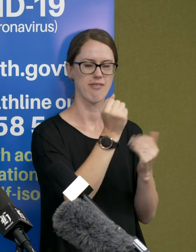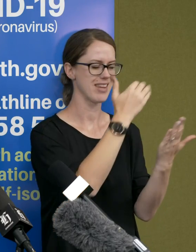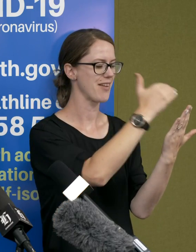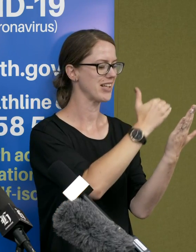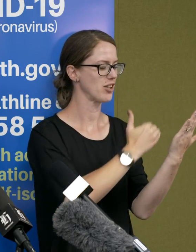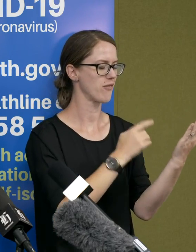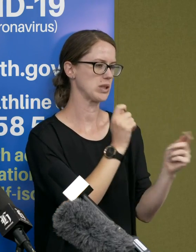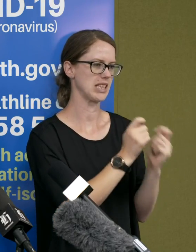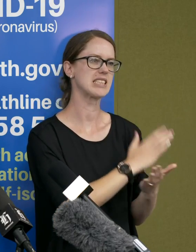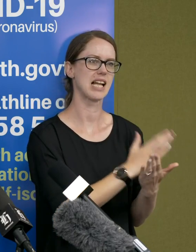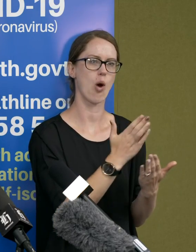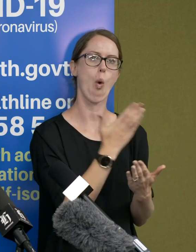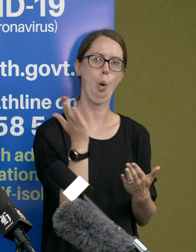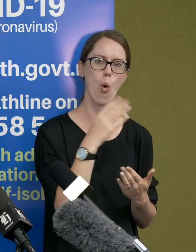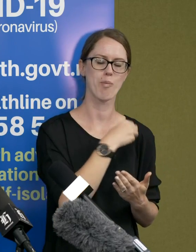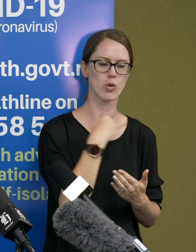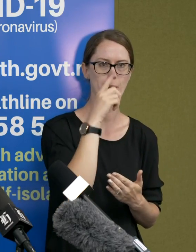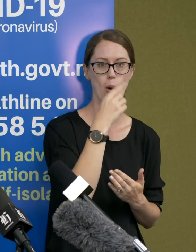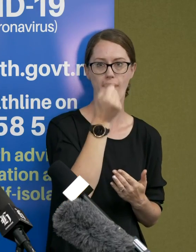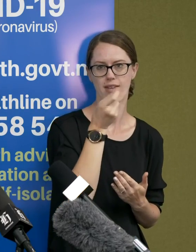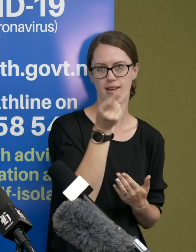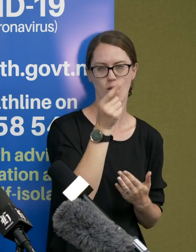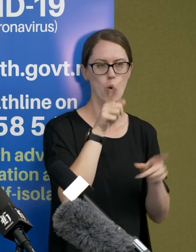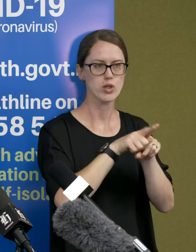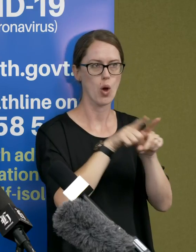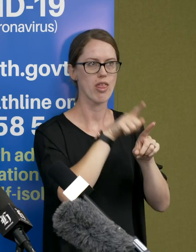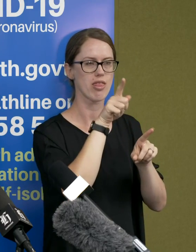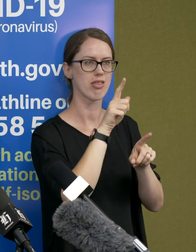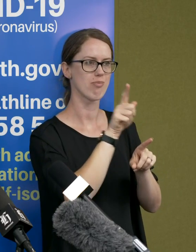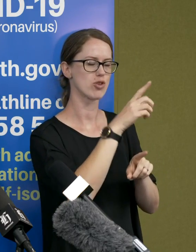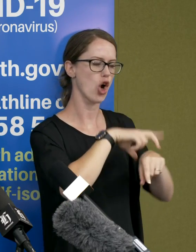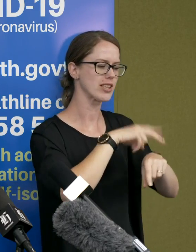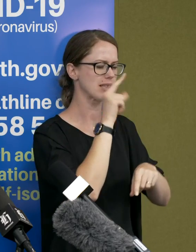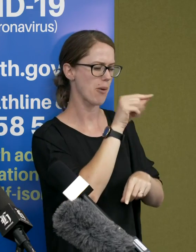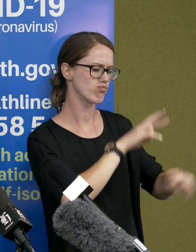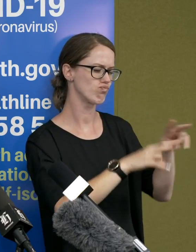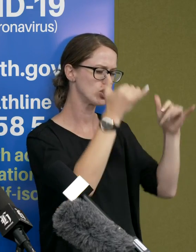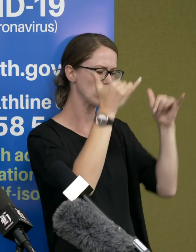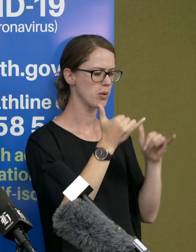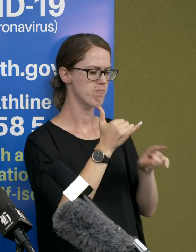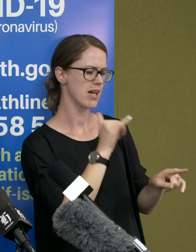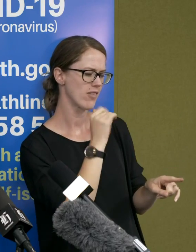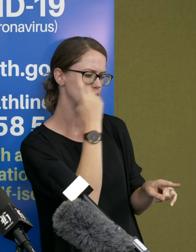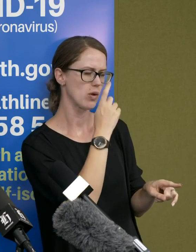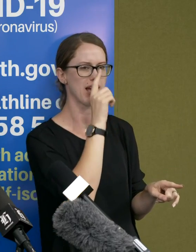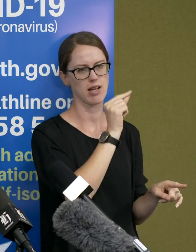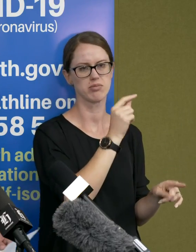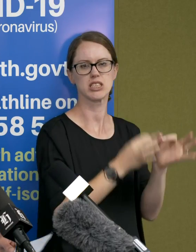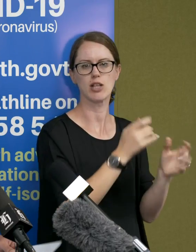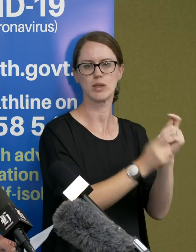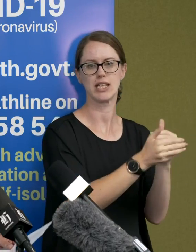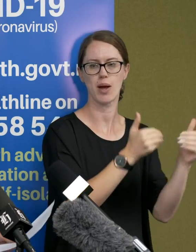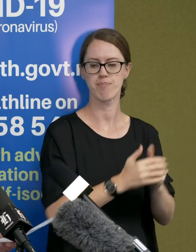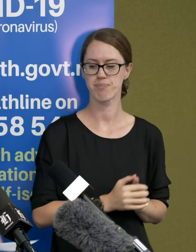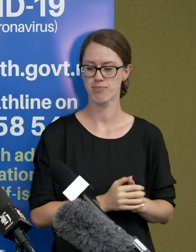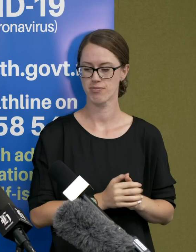clear, and all our practitioners have that. They also have the ability to exercise their clinical judgment if they have concerns. I'm